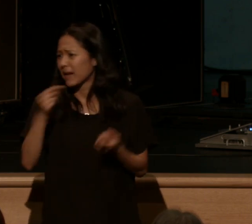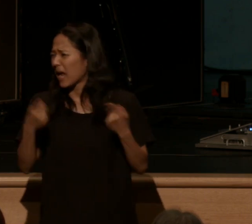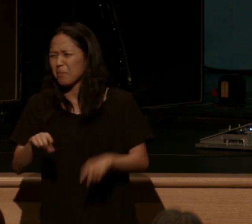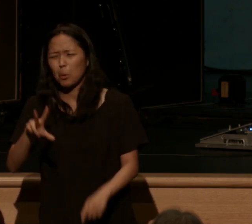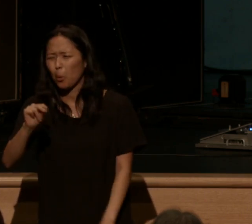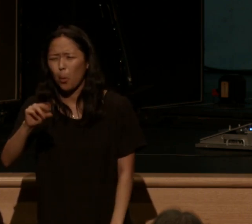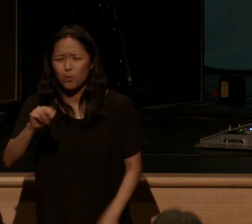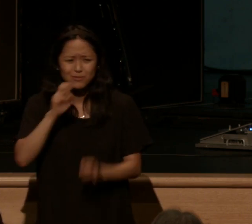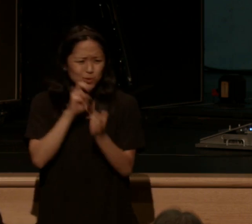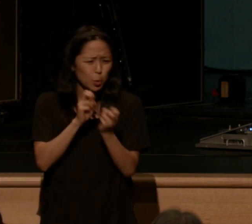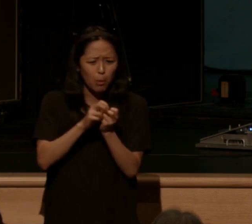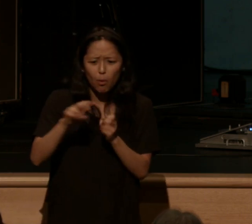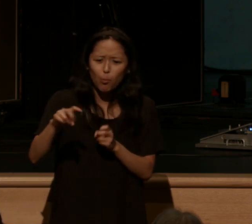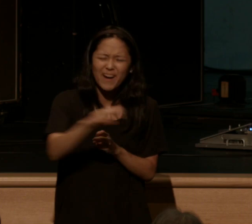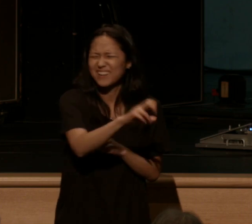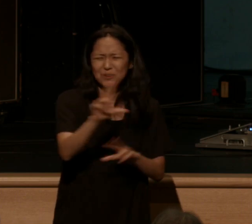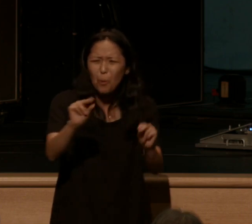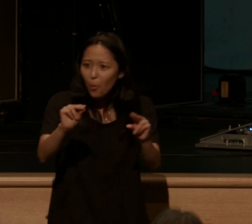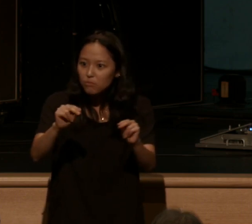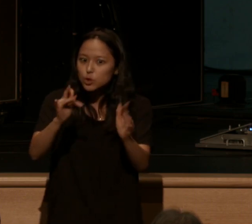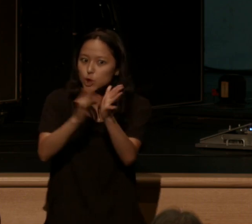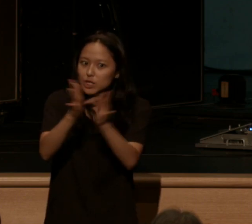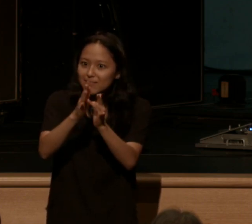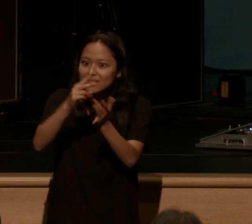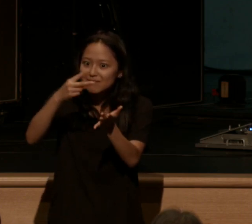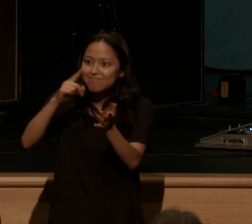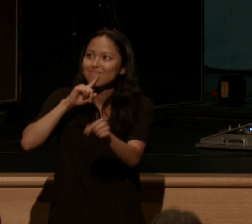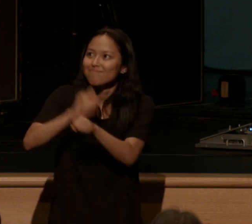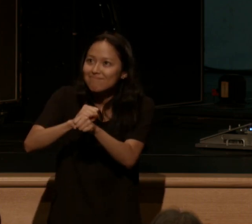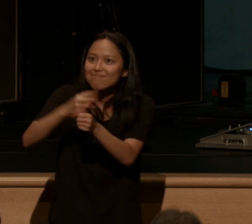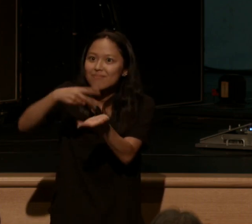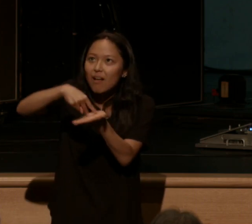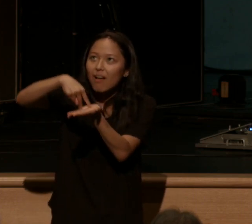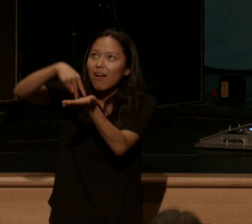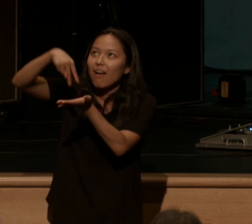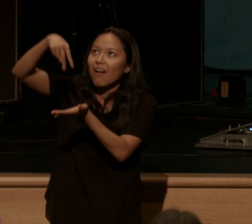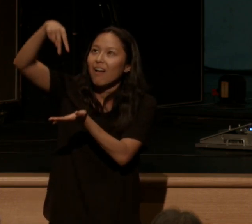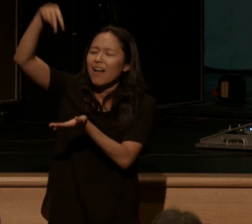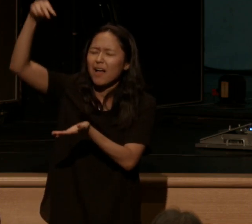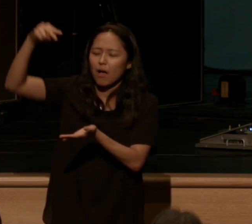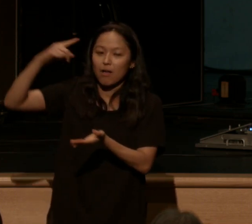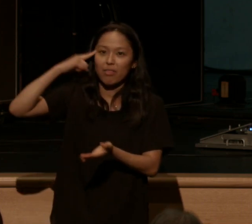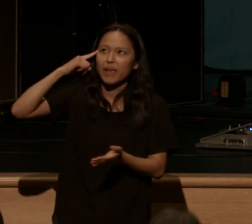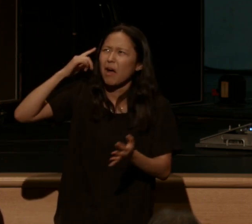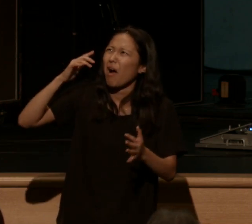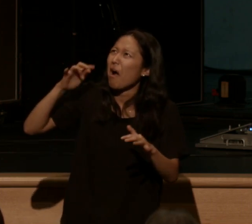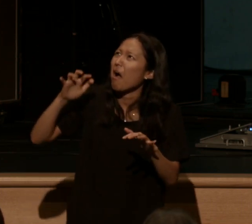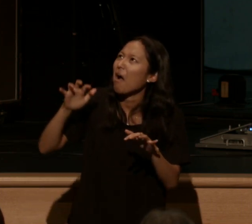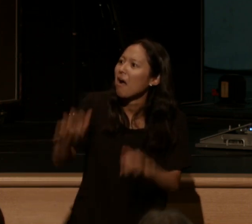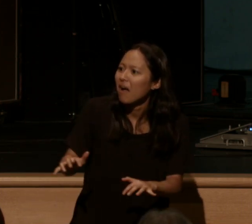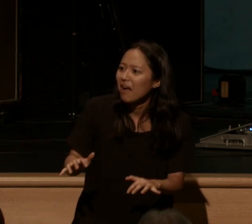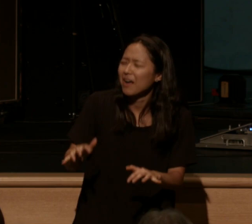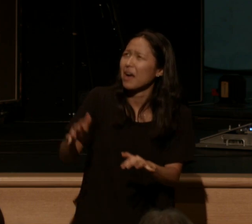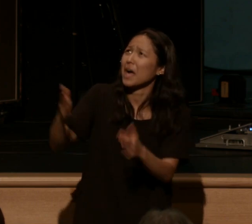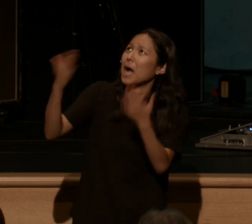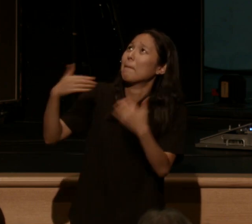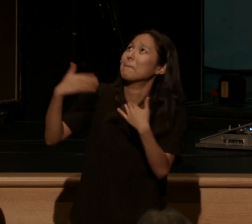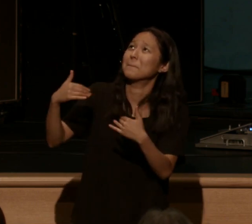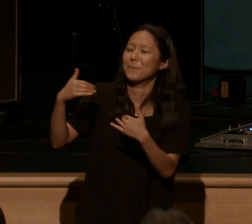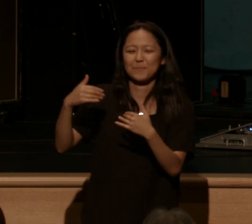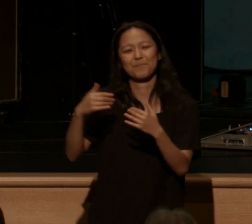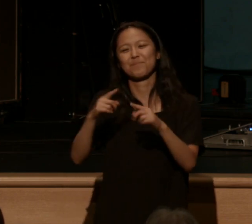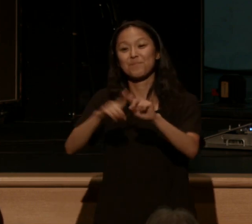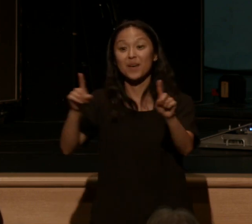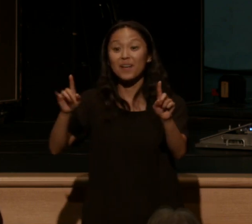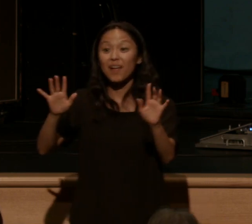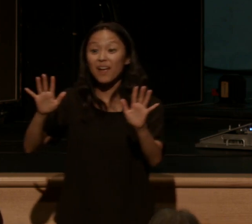isn't a squirrel running across the street. You know what I'm saying? Like, this is Jesus ascending to heaven. And I'd be like, come back, you know, one of those